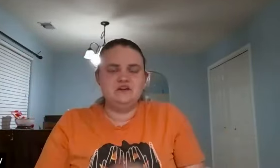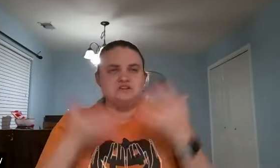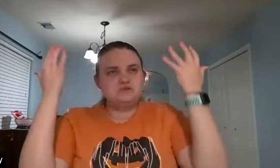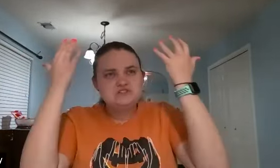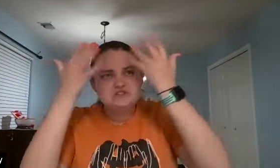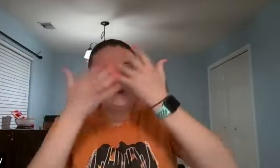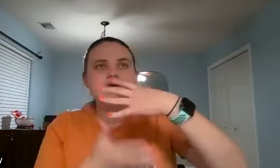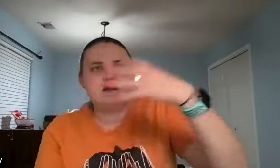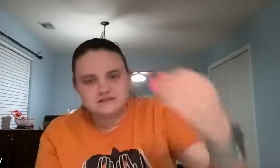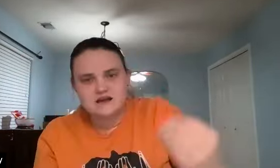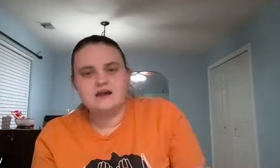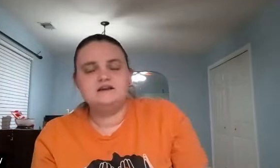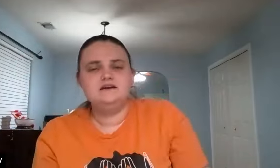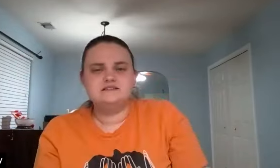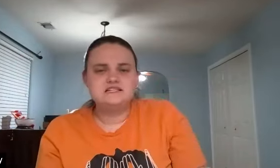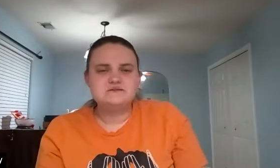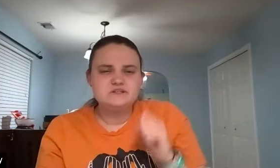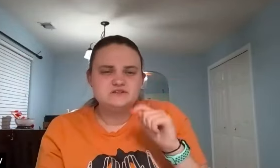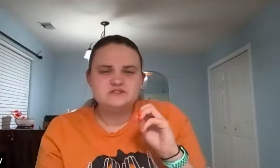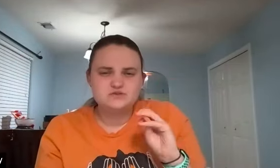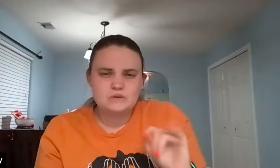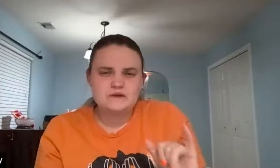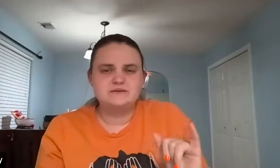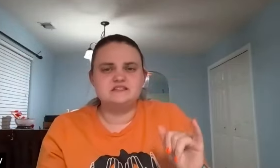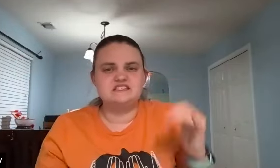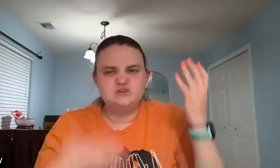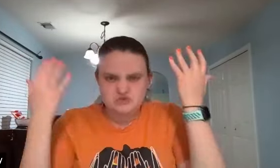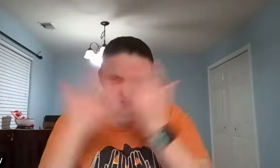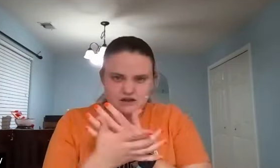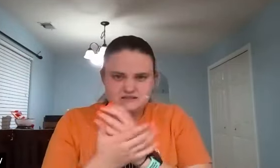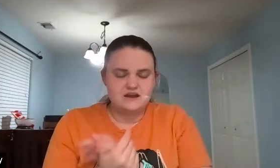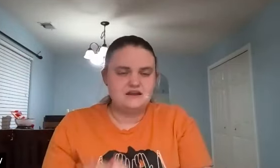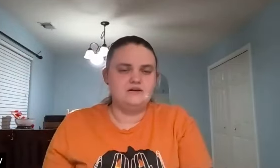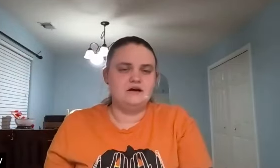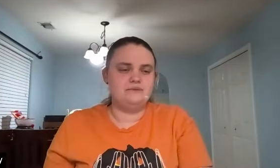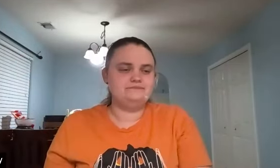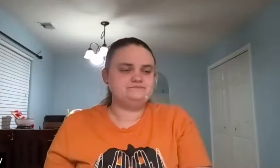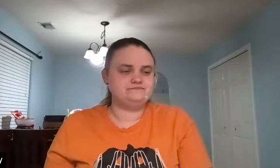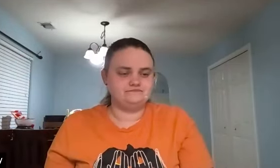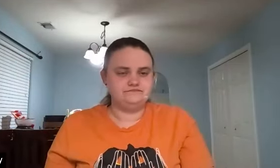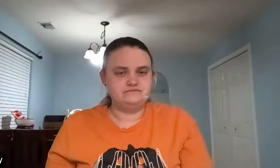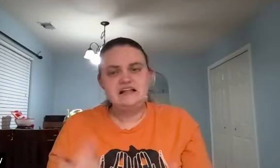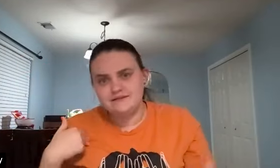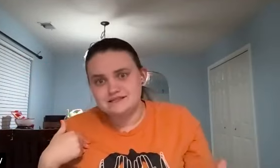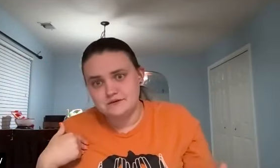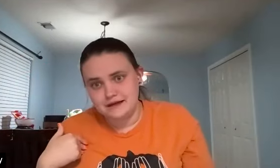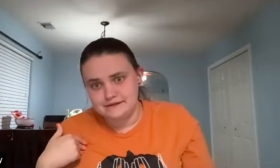So it's dark outside. So a lot of times when we do stormy, it's because it's so dark outside. At least that's what I do.